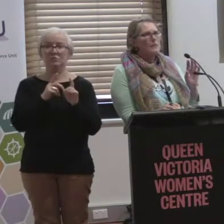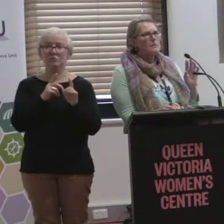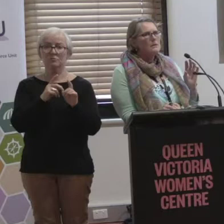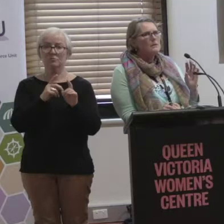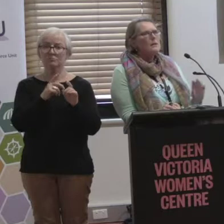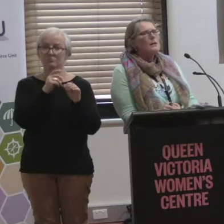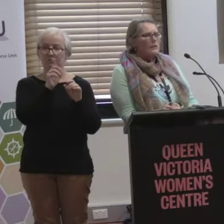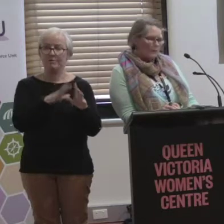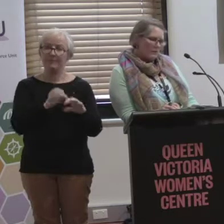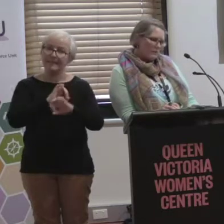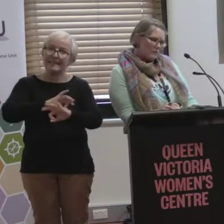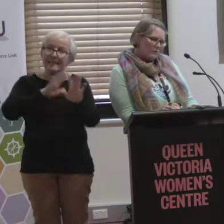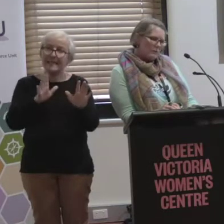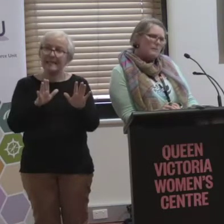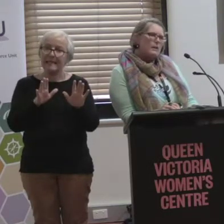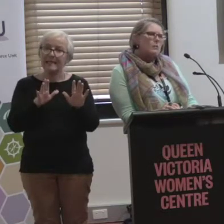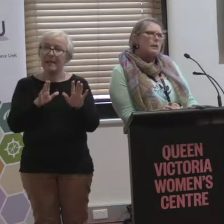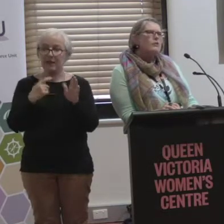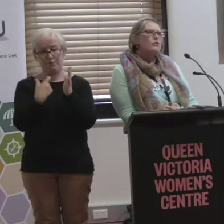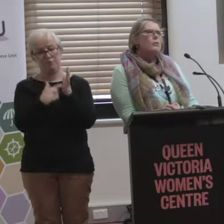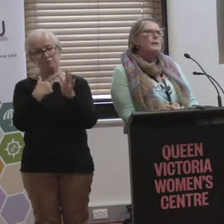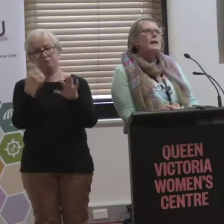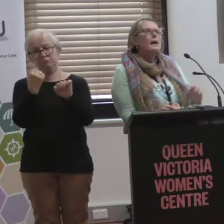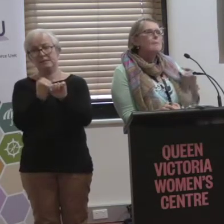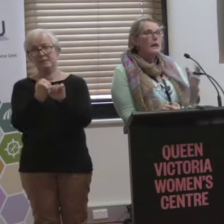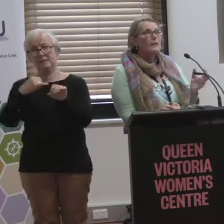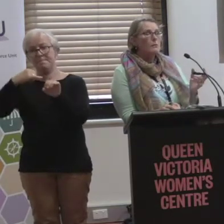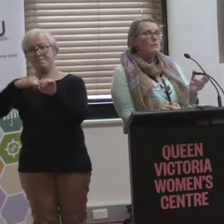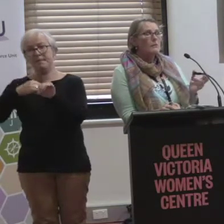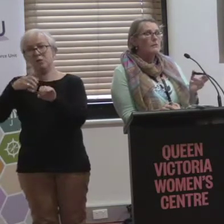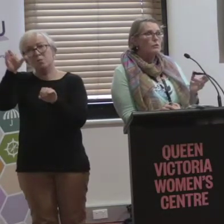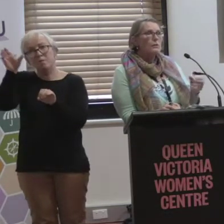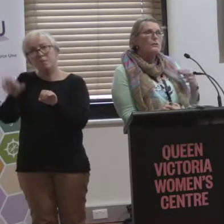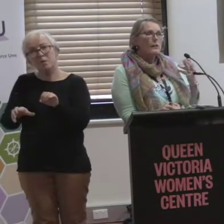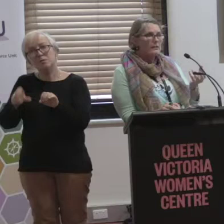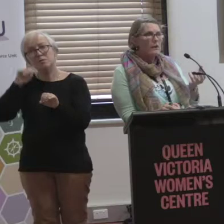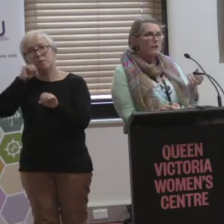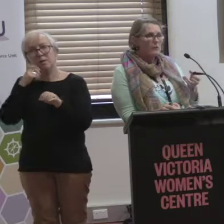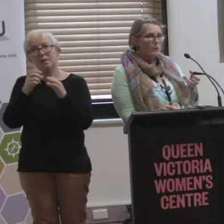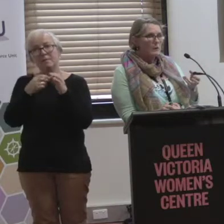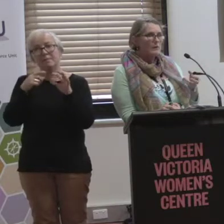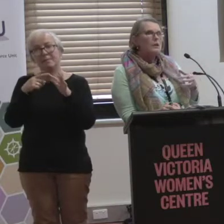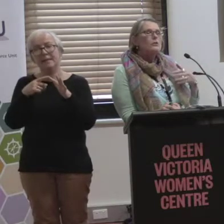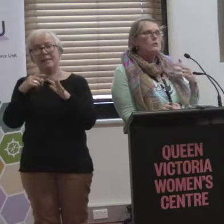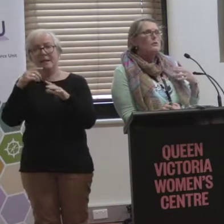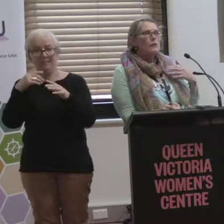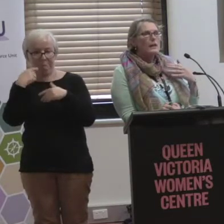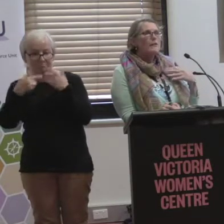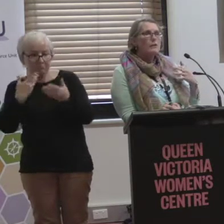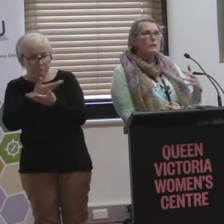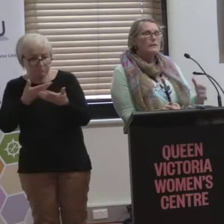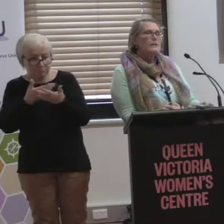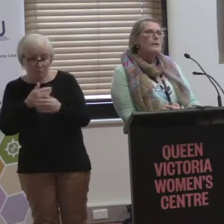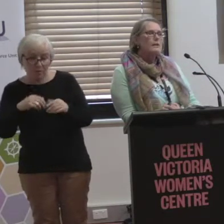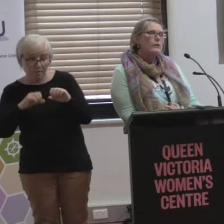definitive statement, the registered medical practitioner will be able to unpack that with the individual before they sign off and witness it, to make sure they have